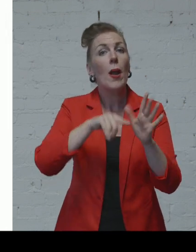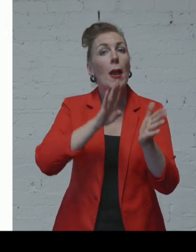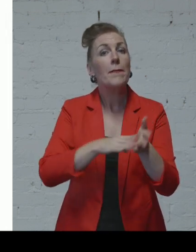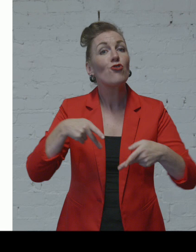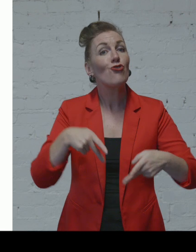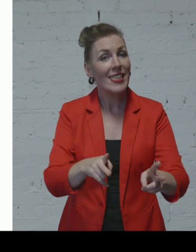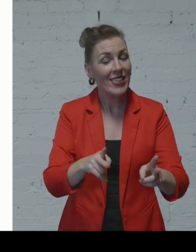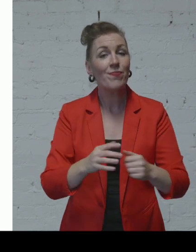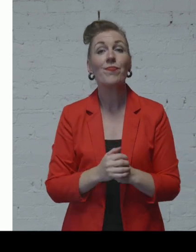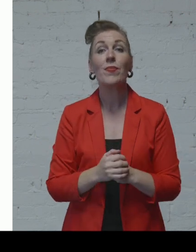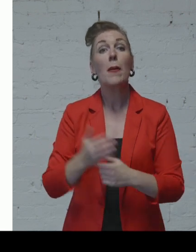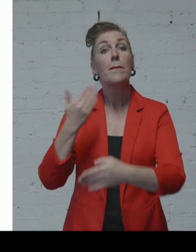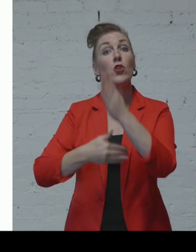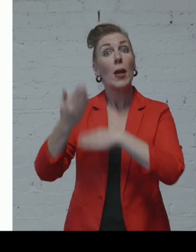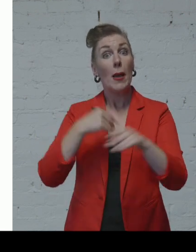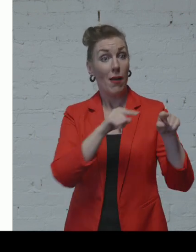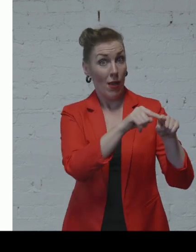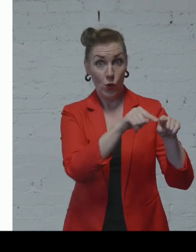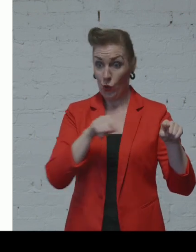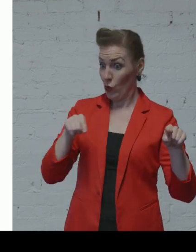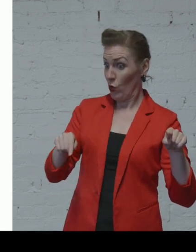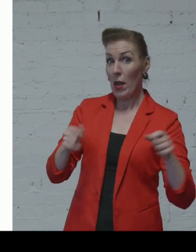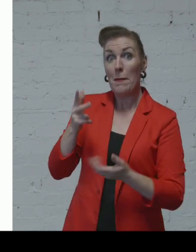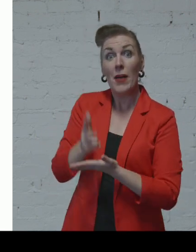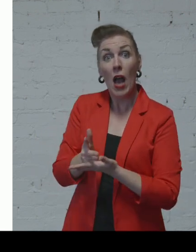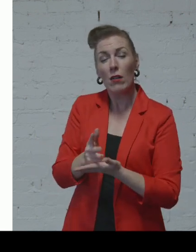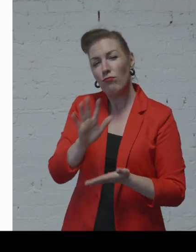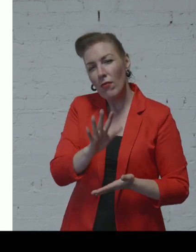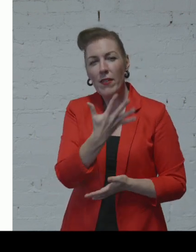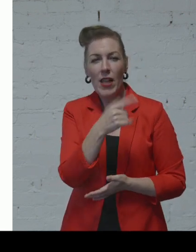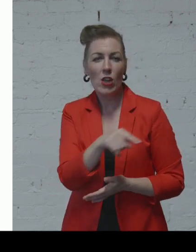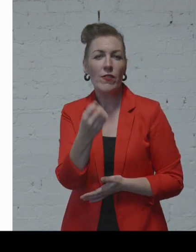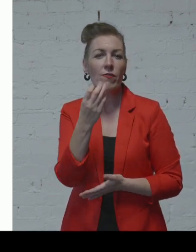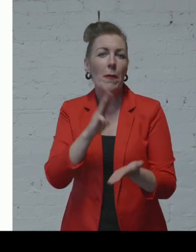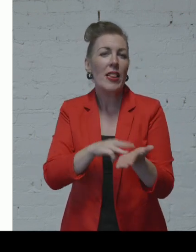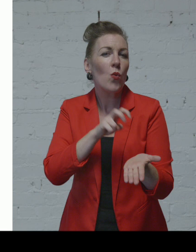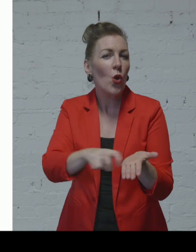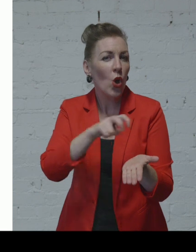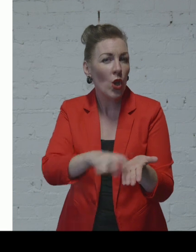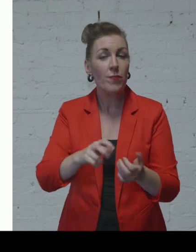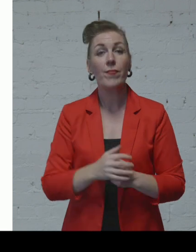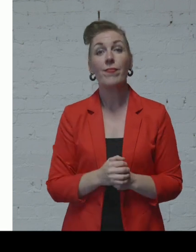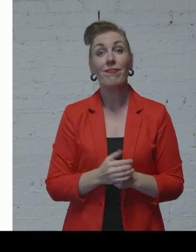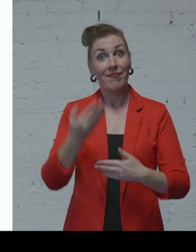The museum is within a 5 to 15 minute walk from all main city centre car parks.